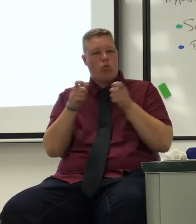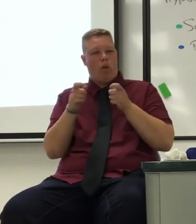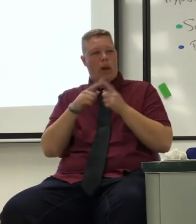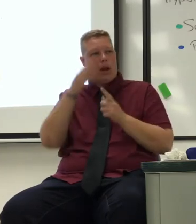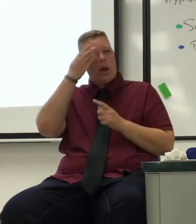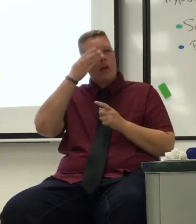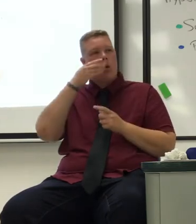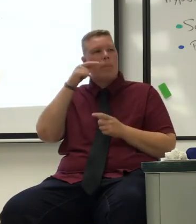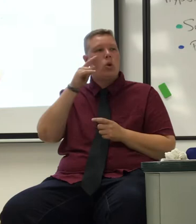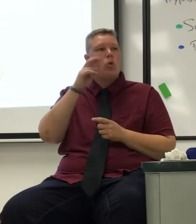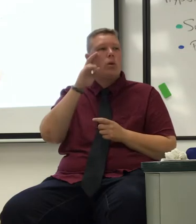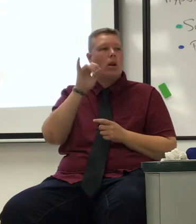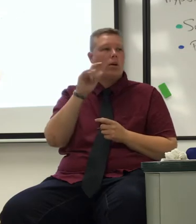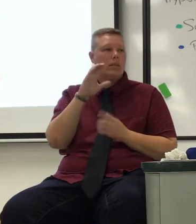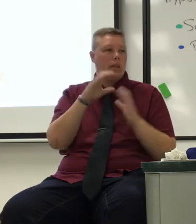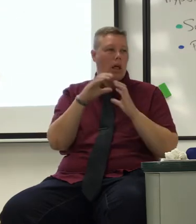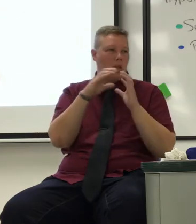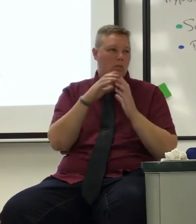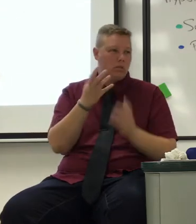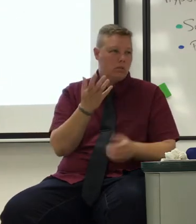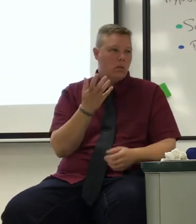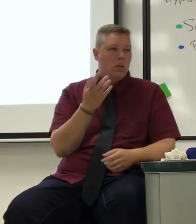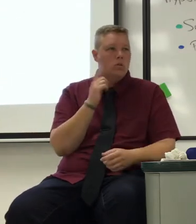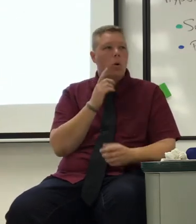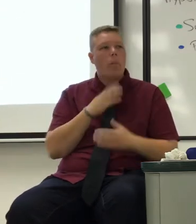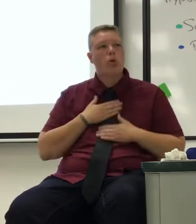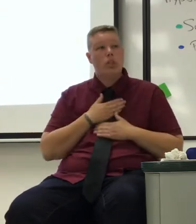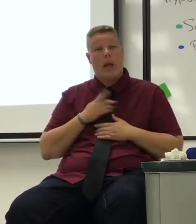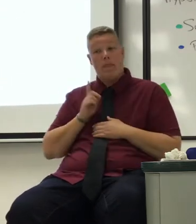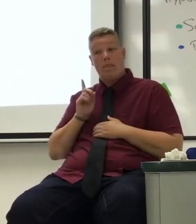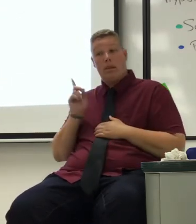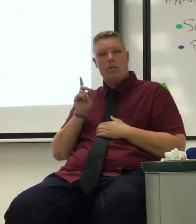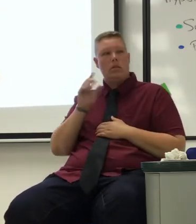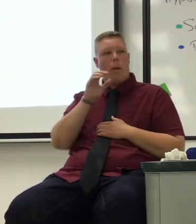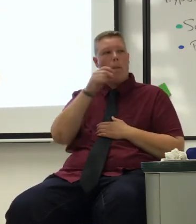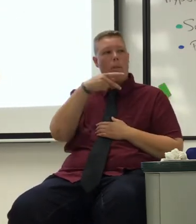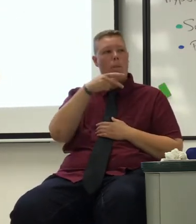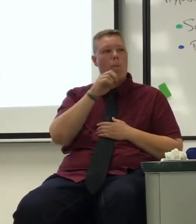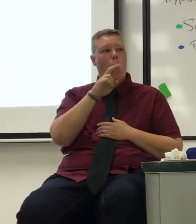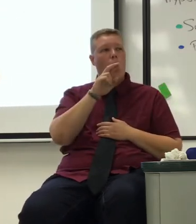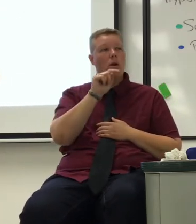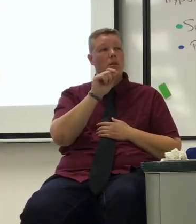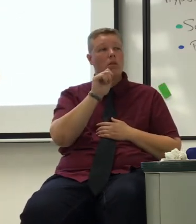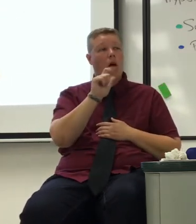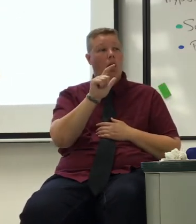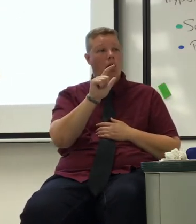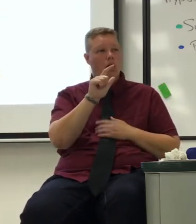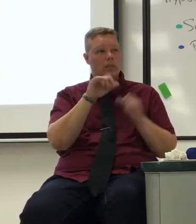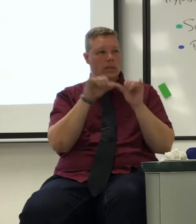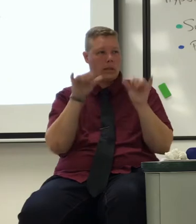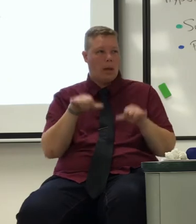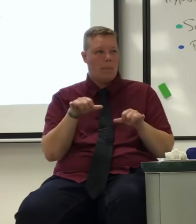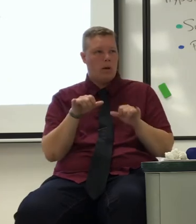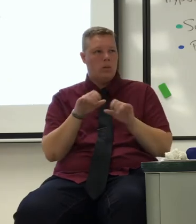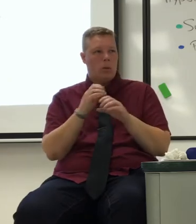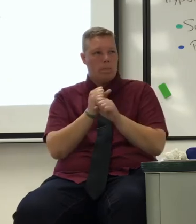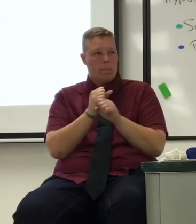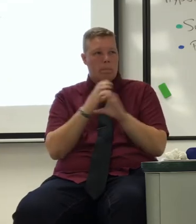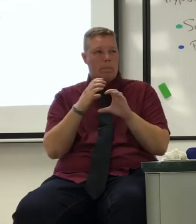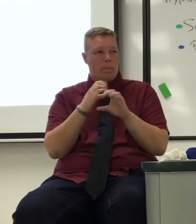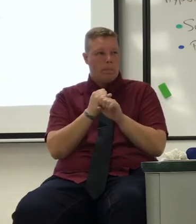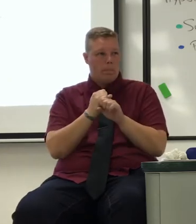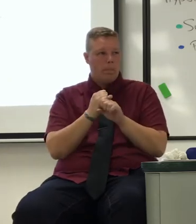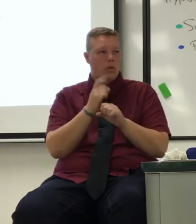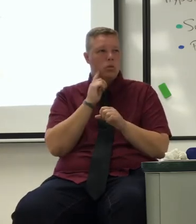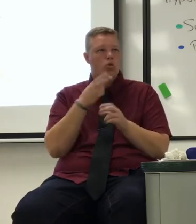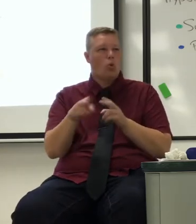cells. Okay? So appreciate that this is a portal system. It's a vascular connection. It's a shortcut. So let's